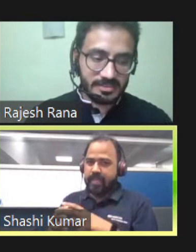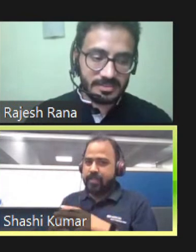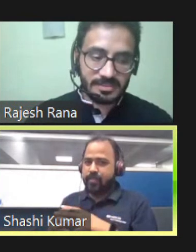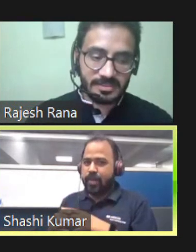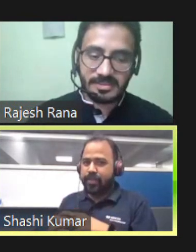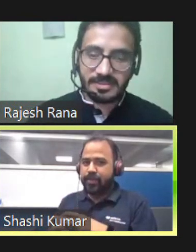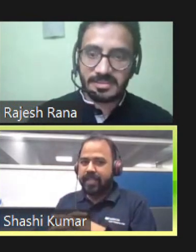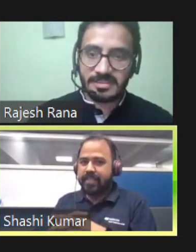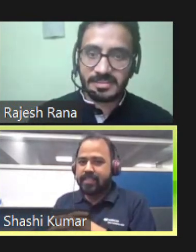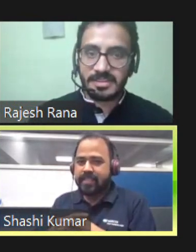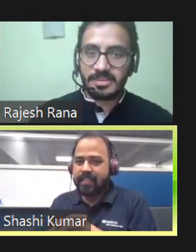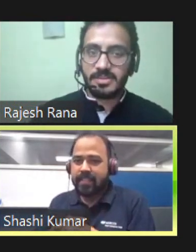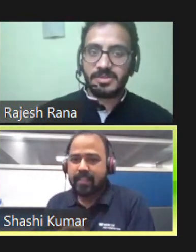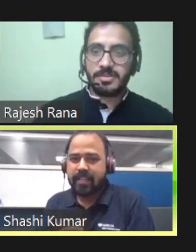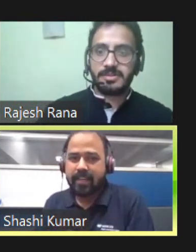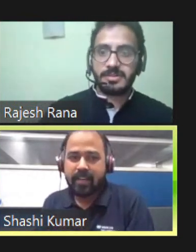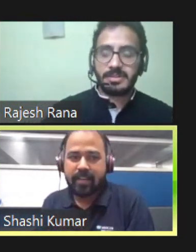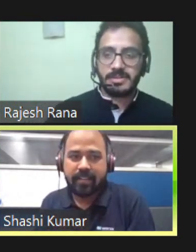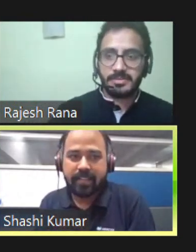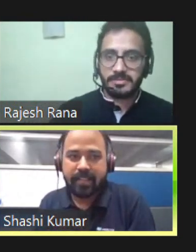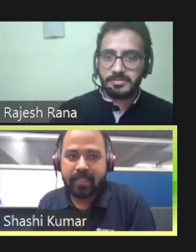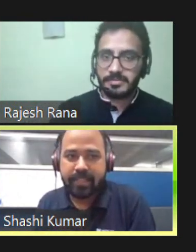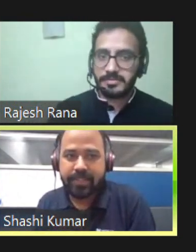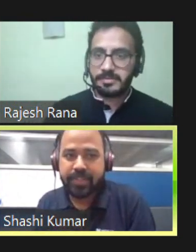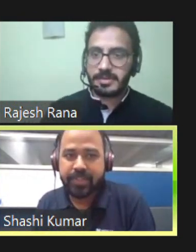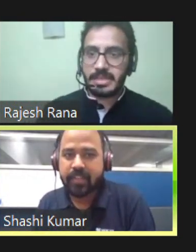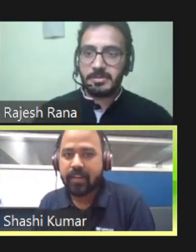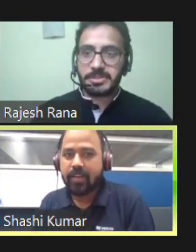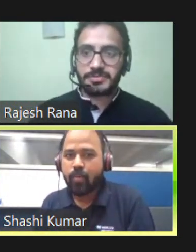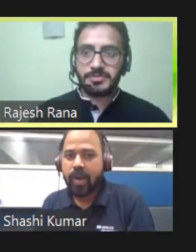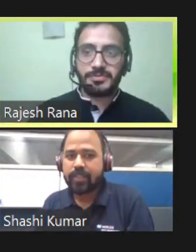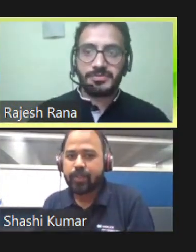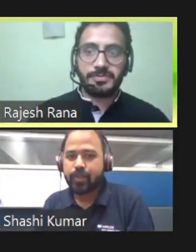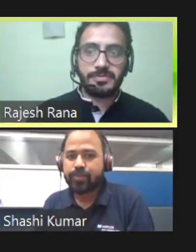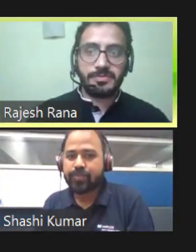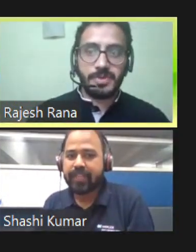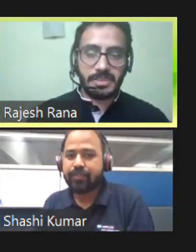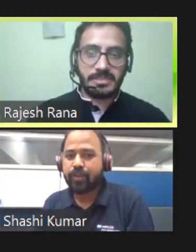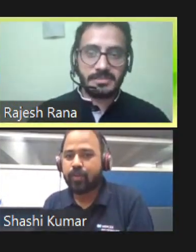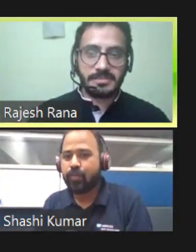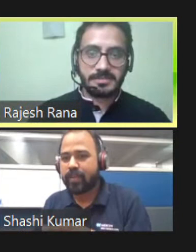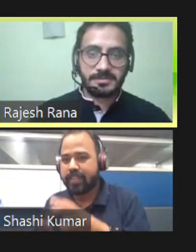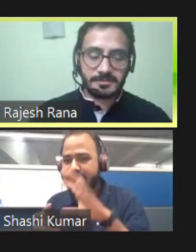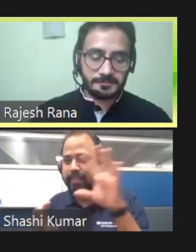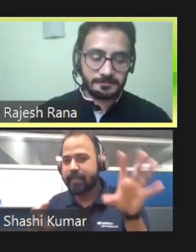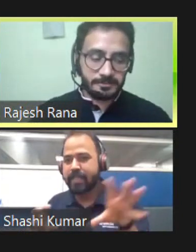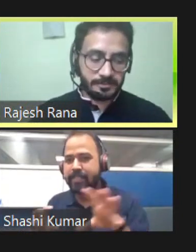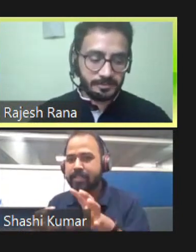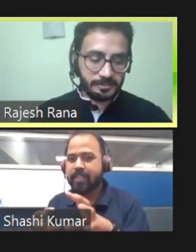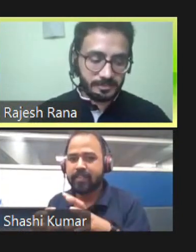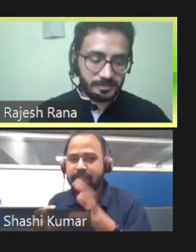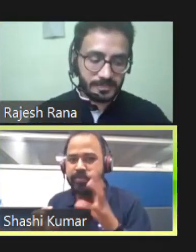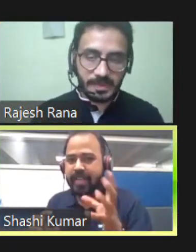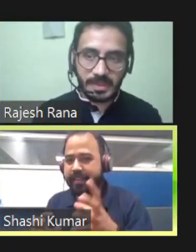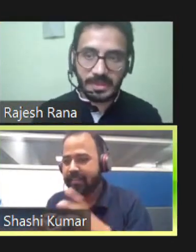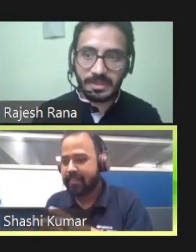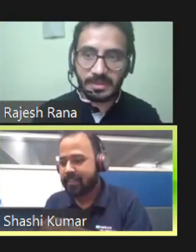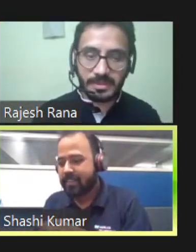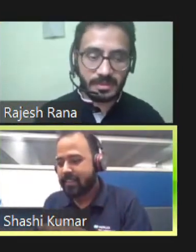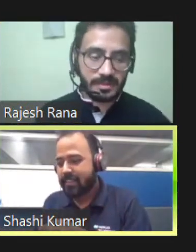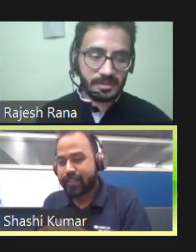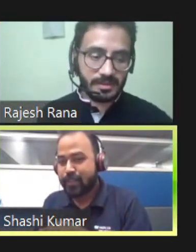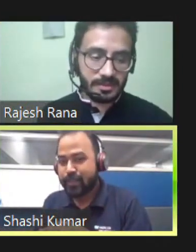question. Like what you can see on the image. Which 1, 2, 3, one? 4. What this image is